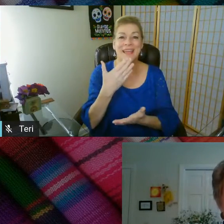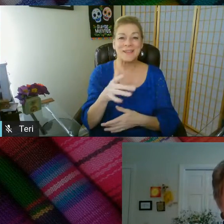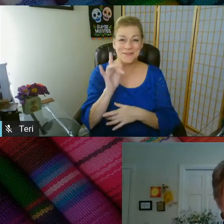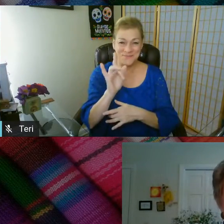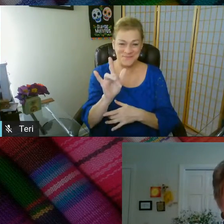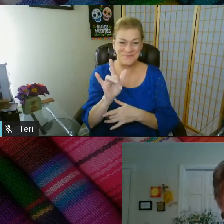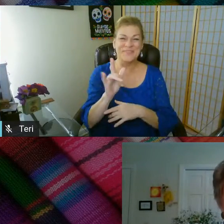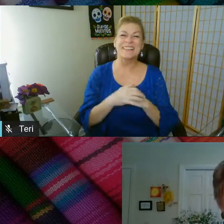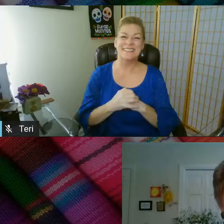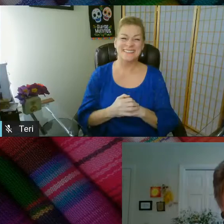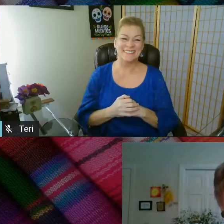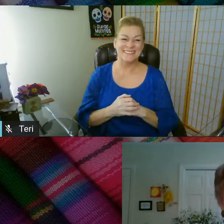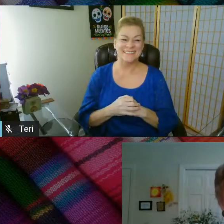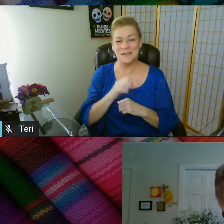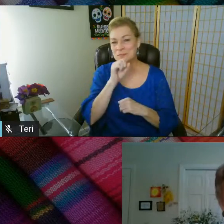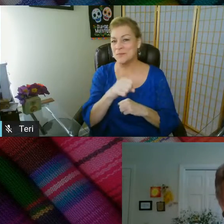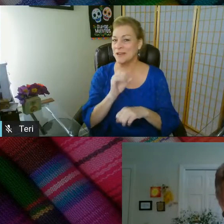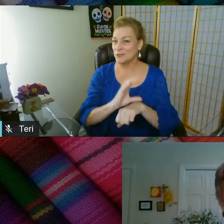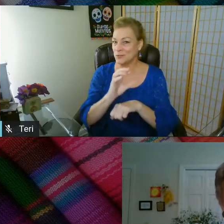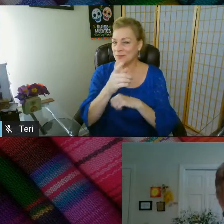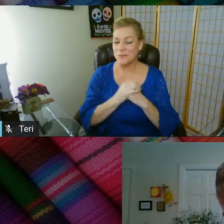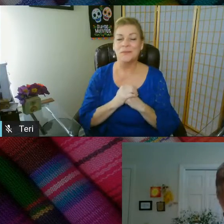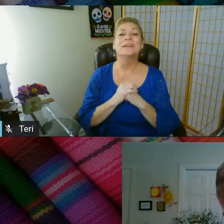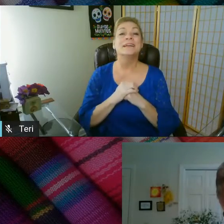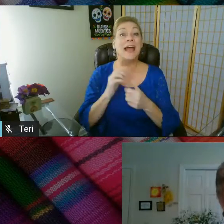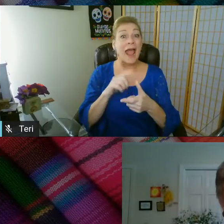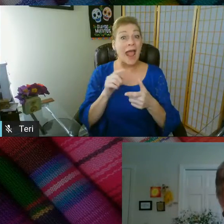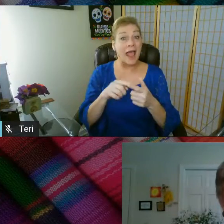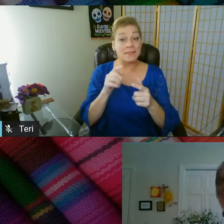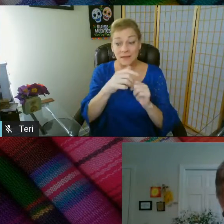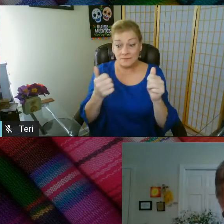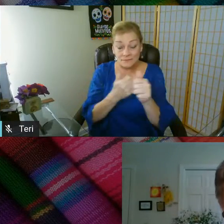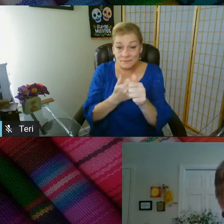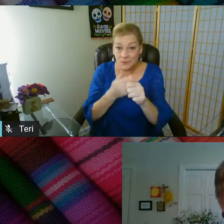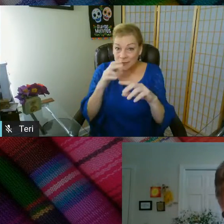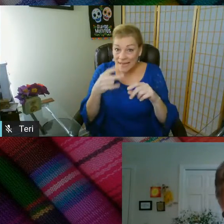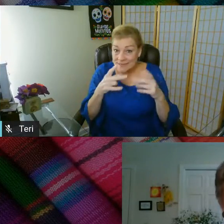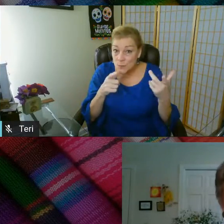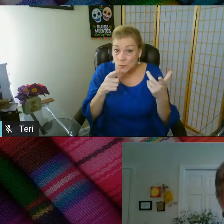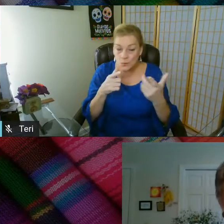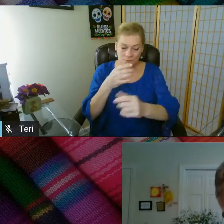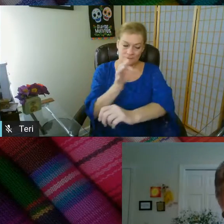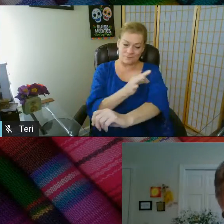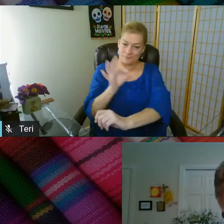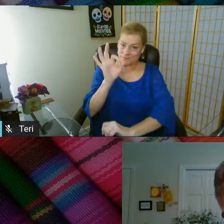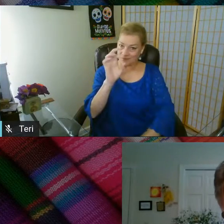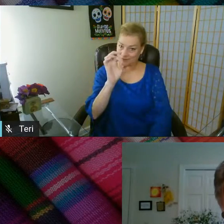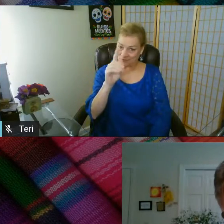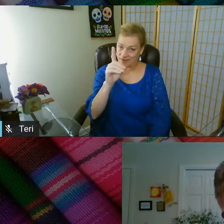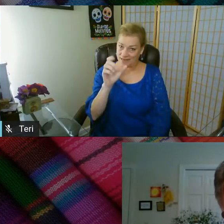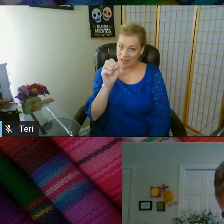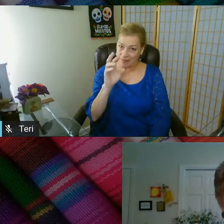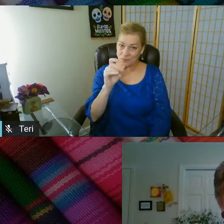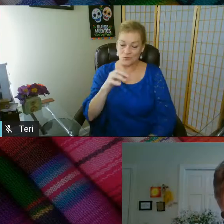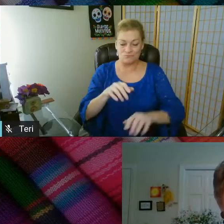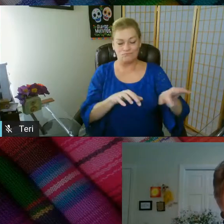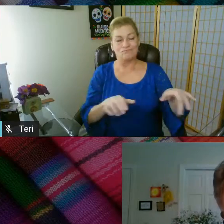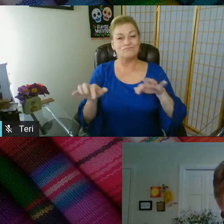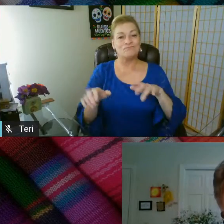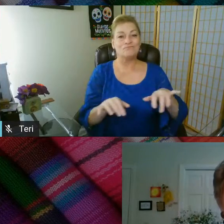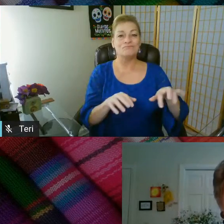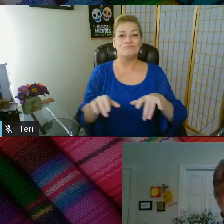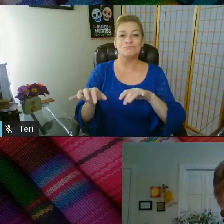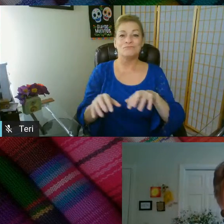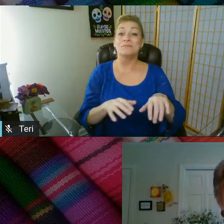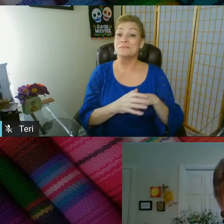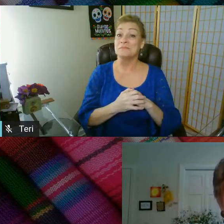church with you. We also have behind the scenes, we have Fred Albers, who you just heard play piano for us